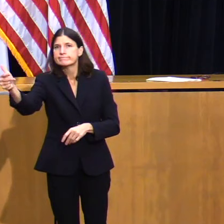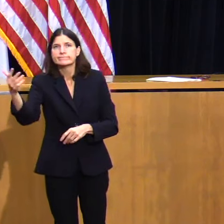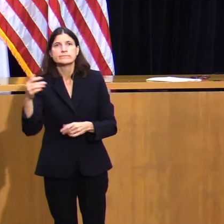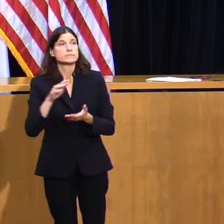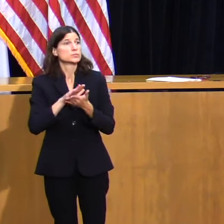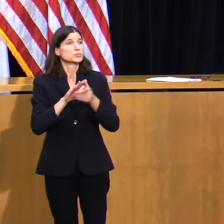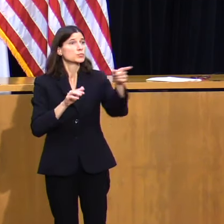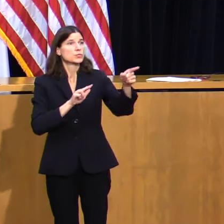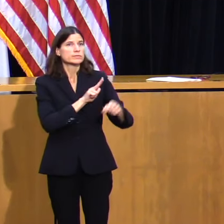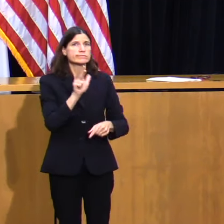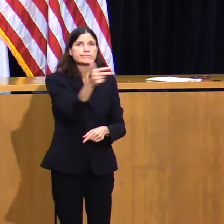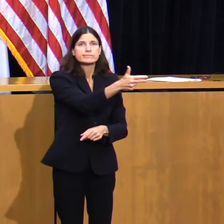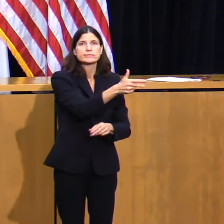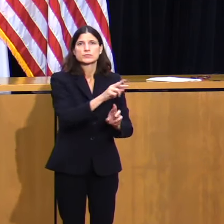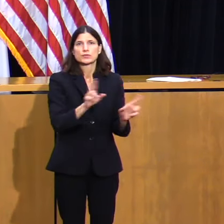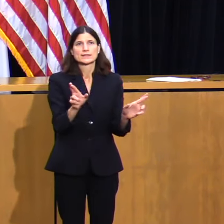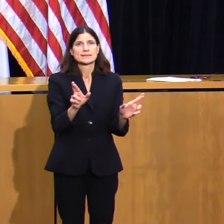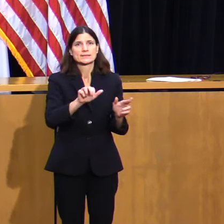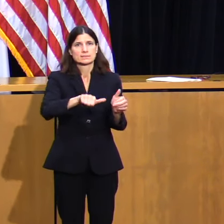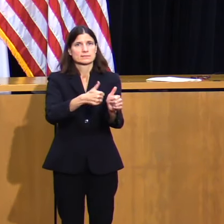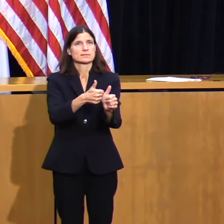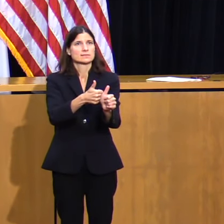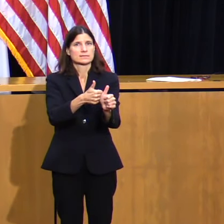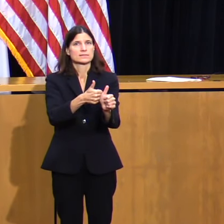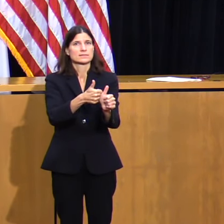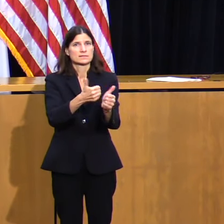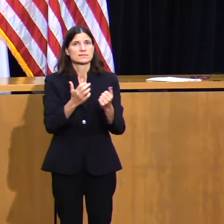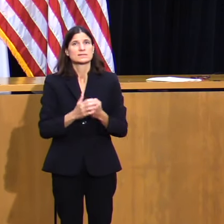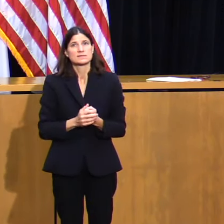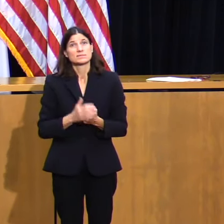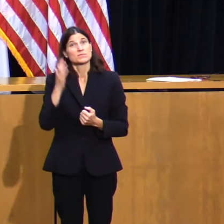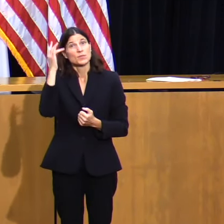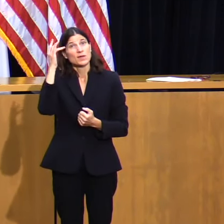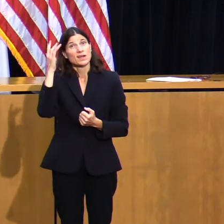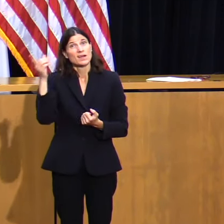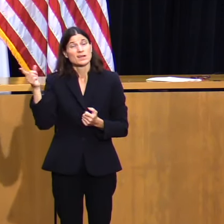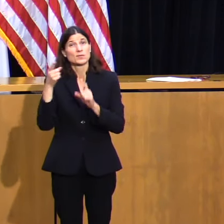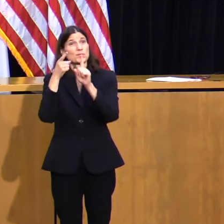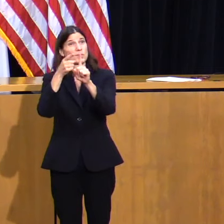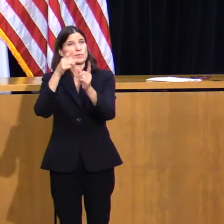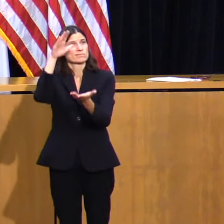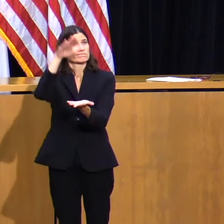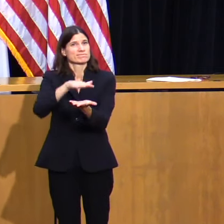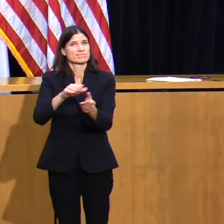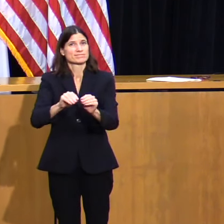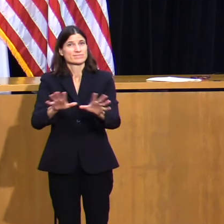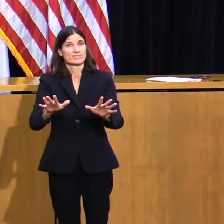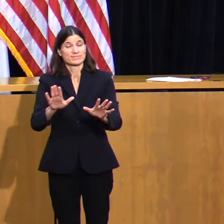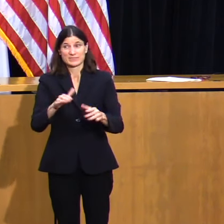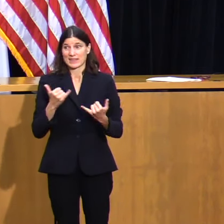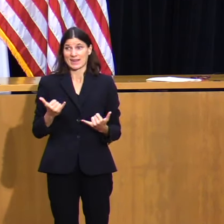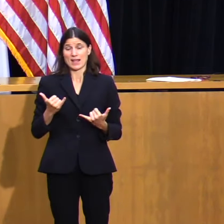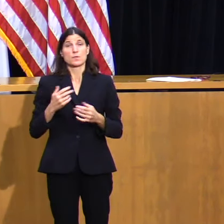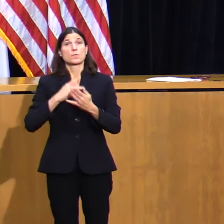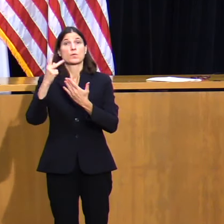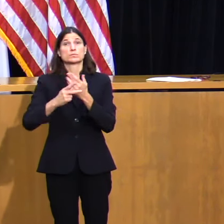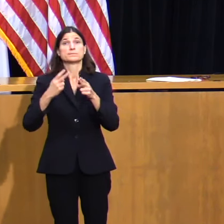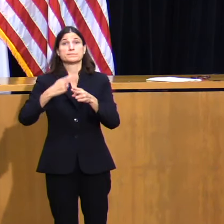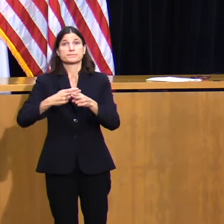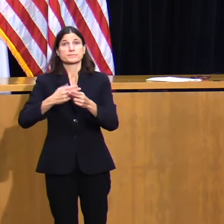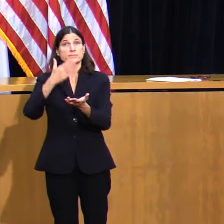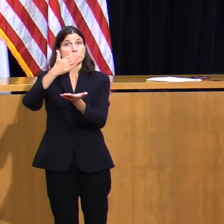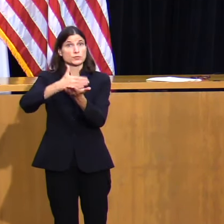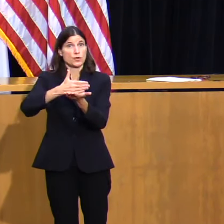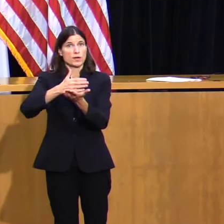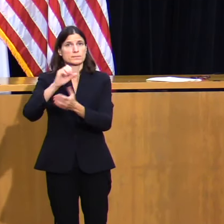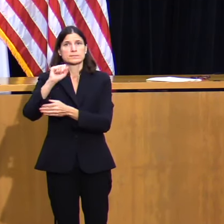who's asymptomatic, right, can go be tested. So we see this as a response to school concern that they might have a clustering development within the school, within